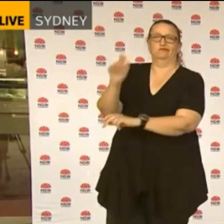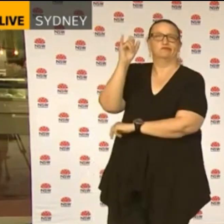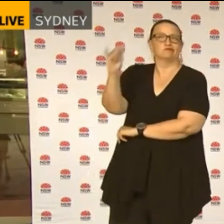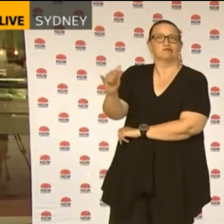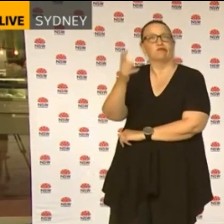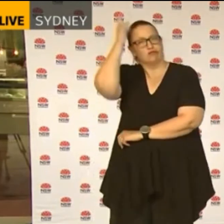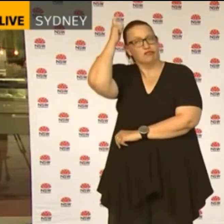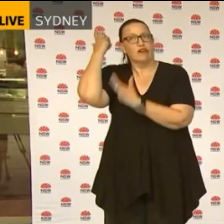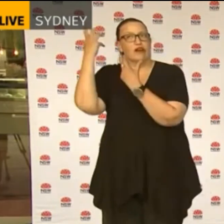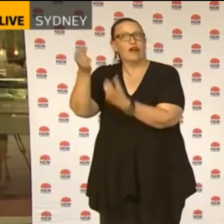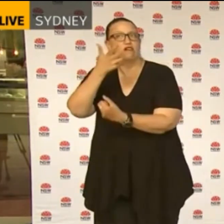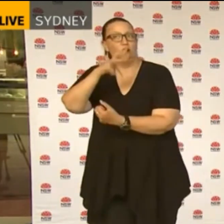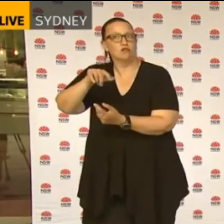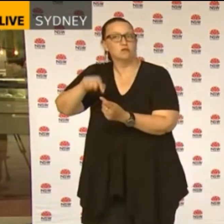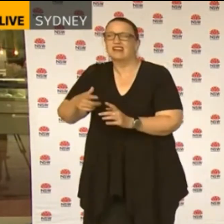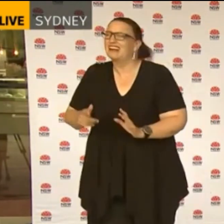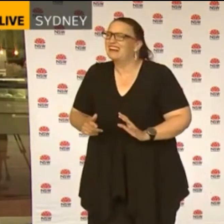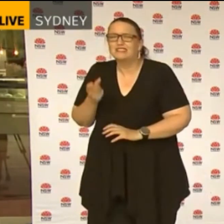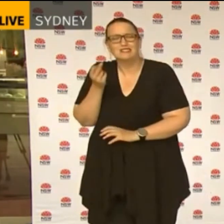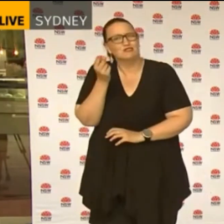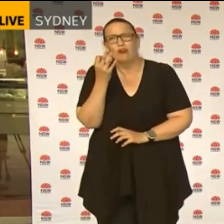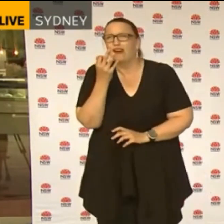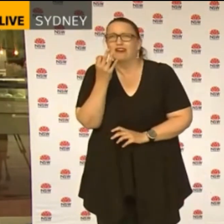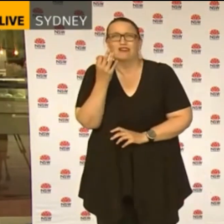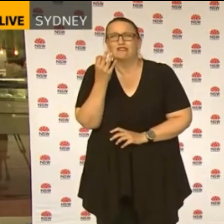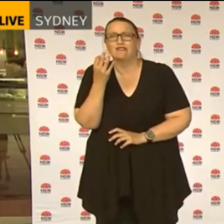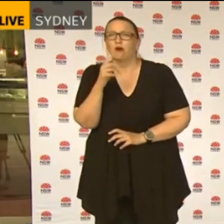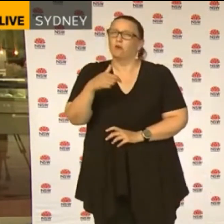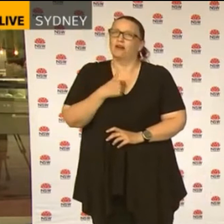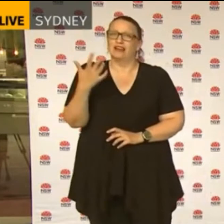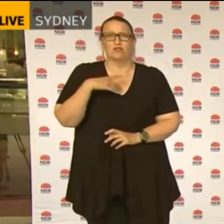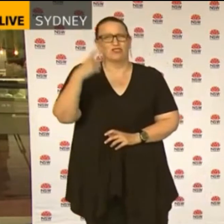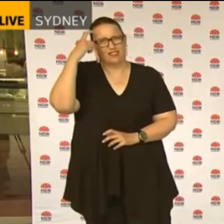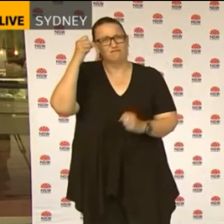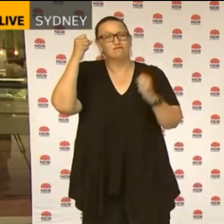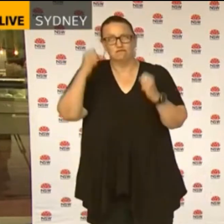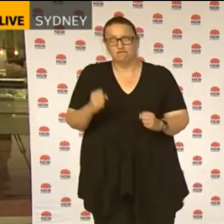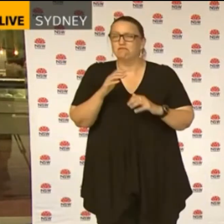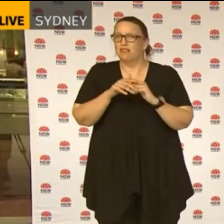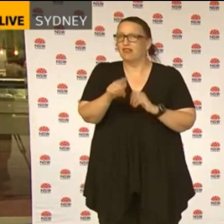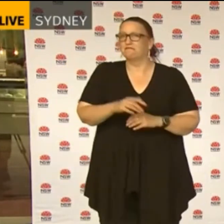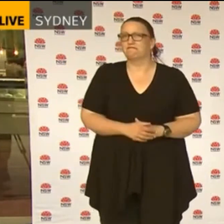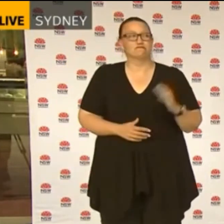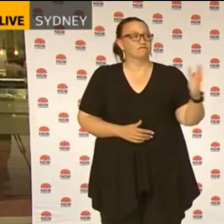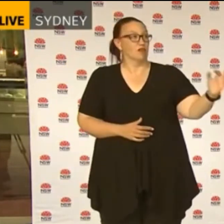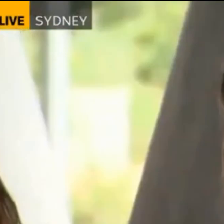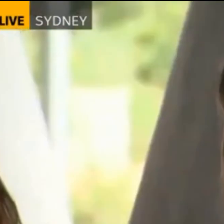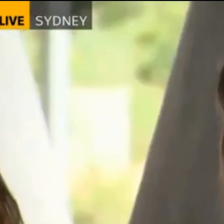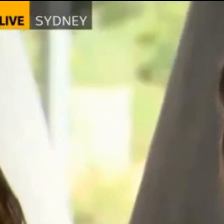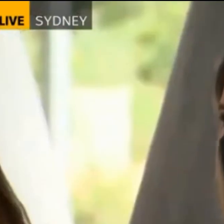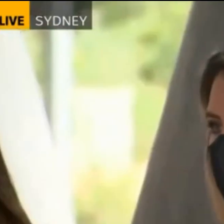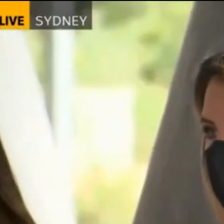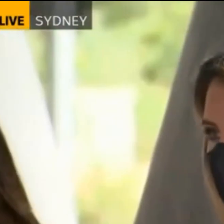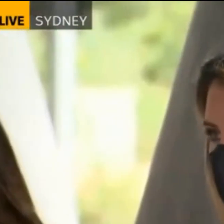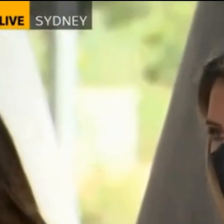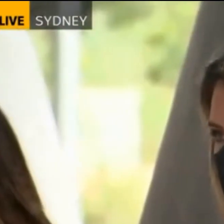it, and that's why I feel that we do need to think hard and long about those issues. In terms of international students, it's